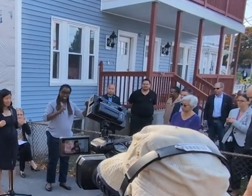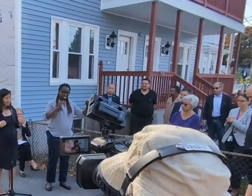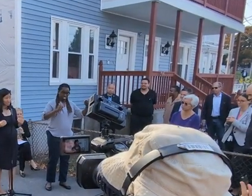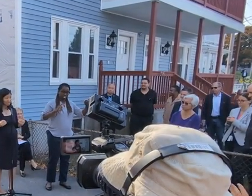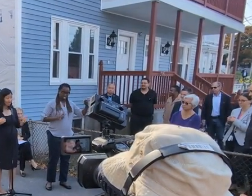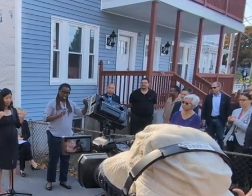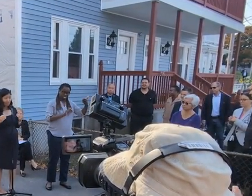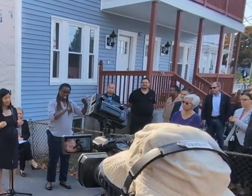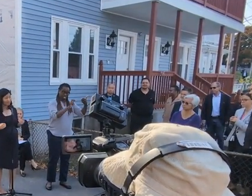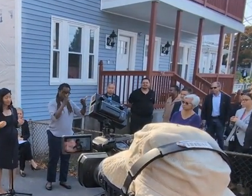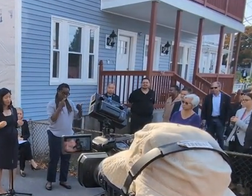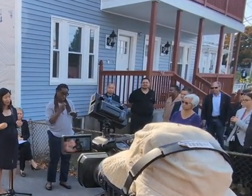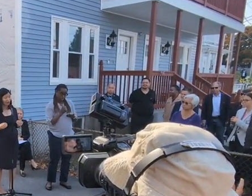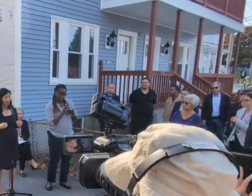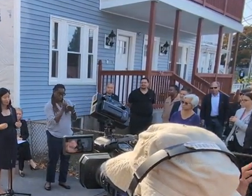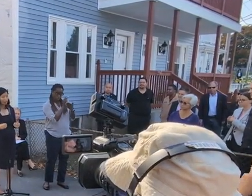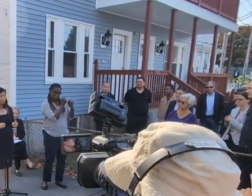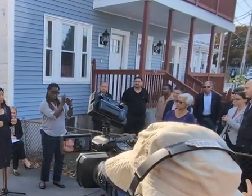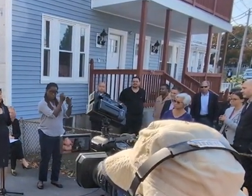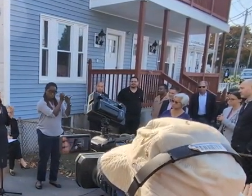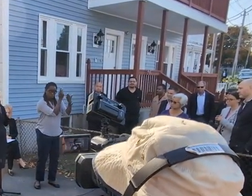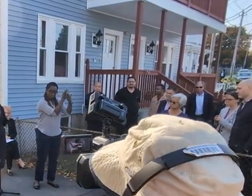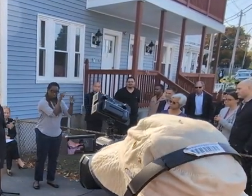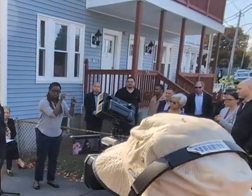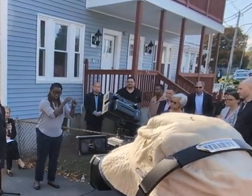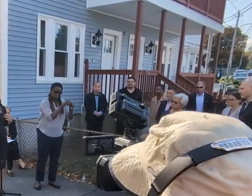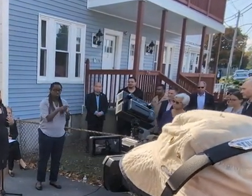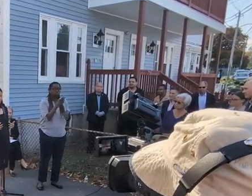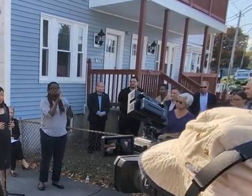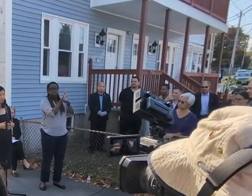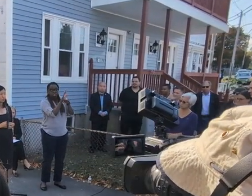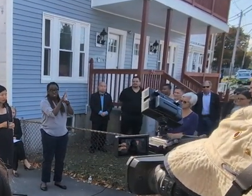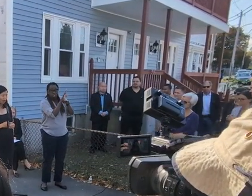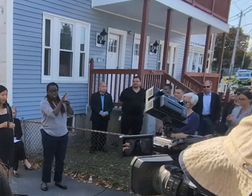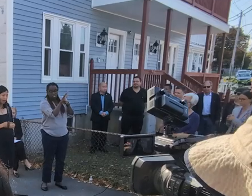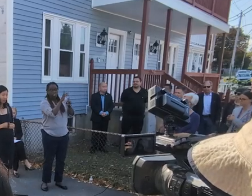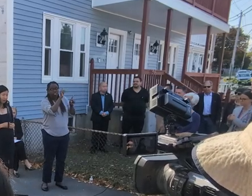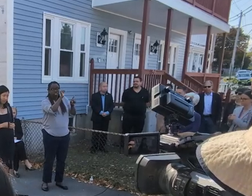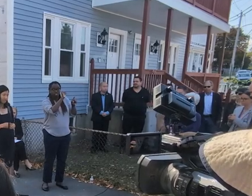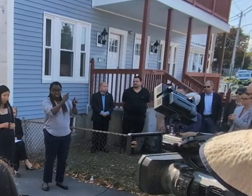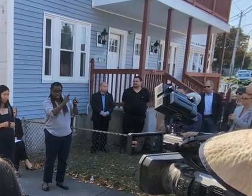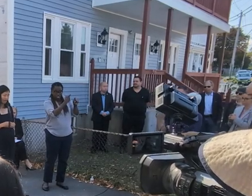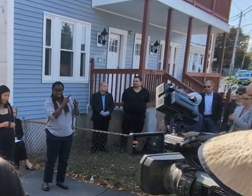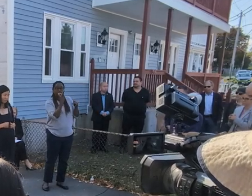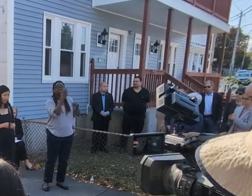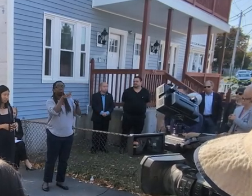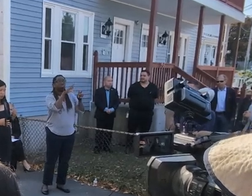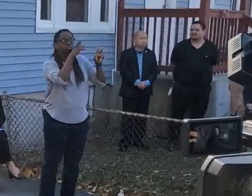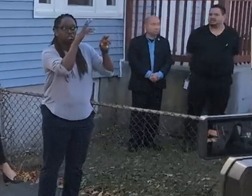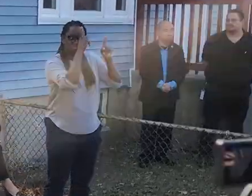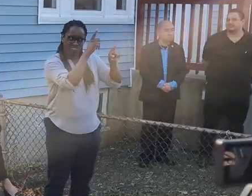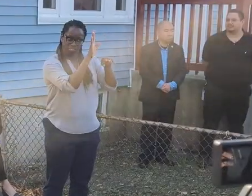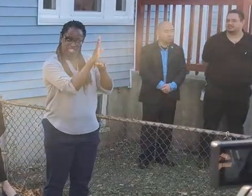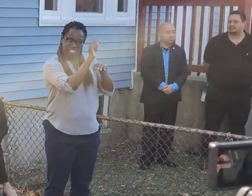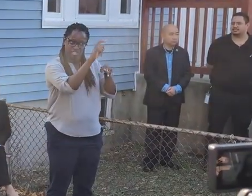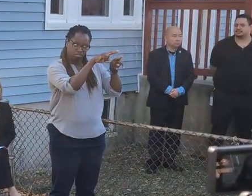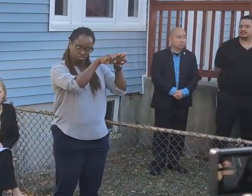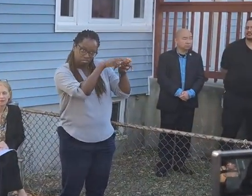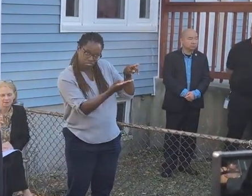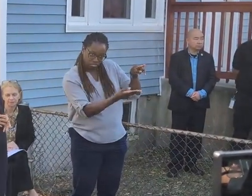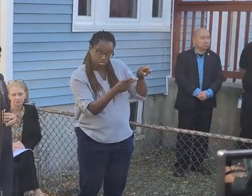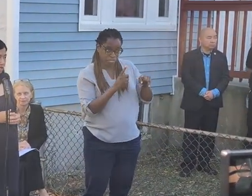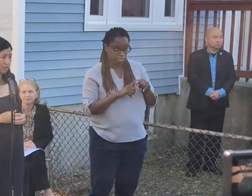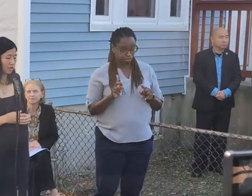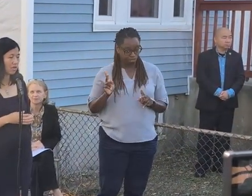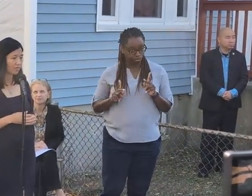see businesses have their taxes go down, but will make sure that residents do not have a residential tax spike, and we need to keep the cost of